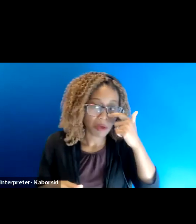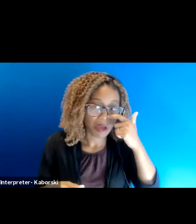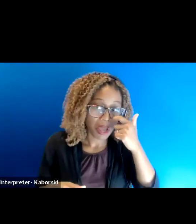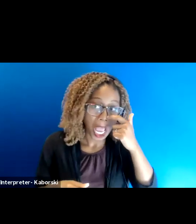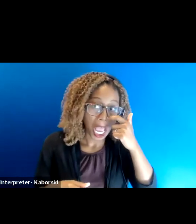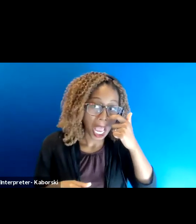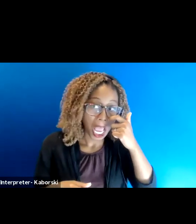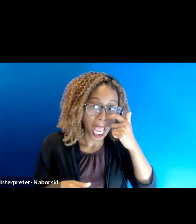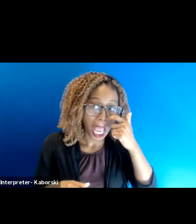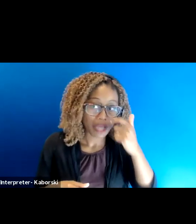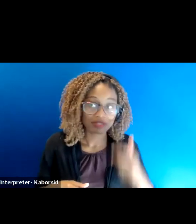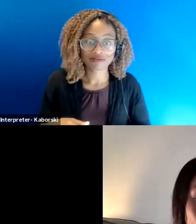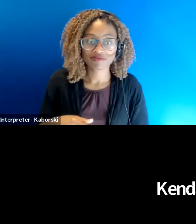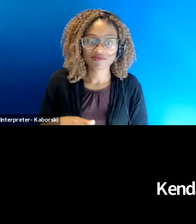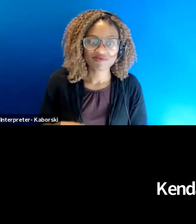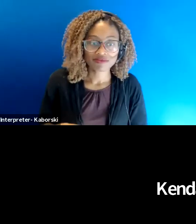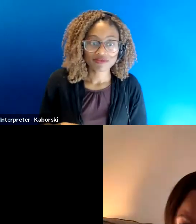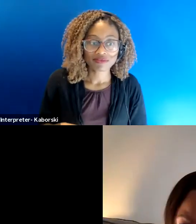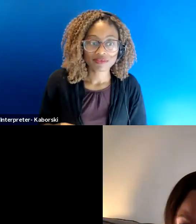Brittany?